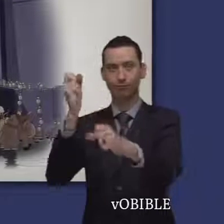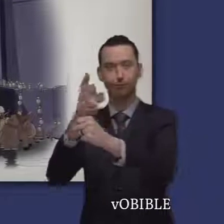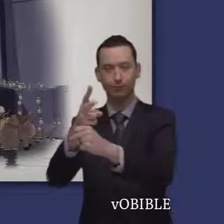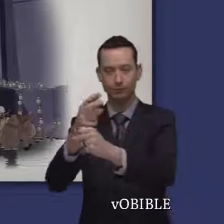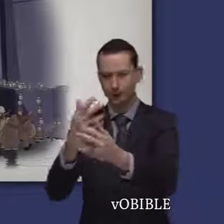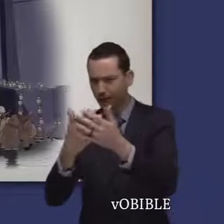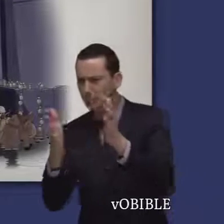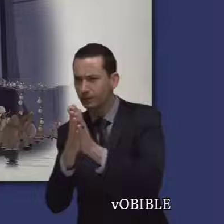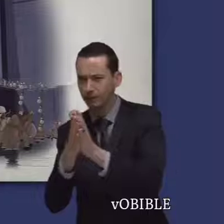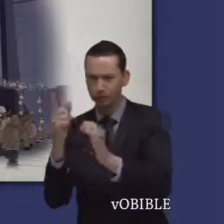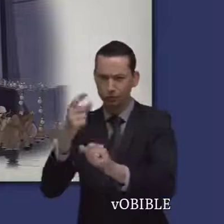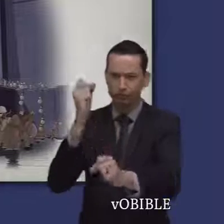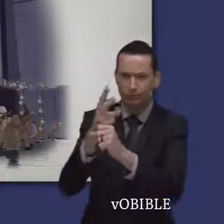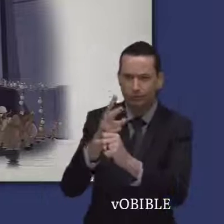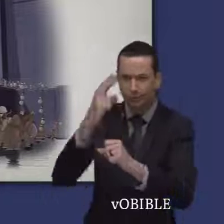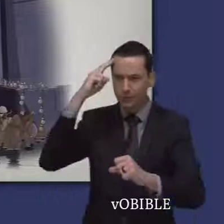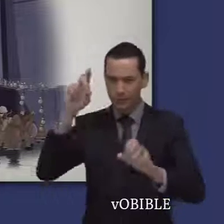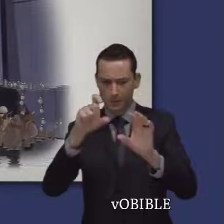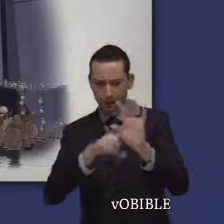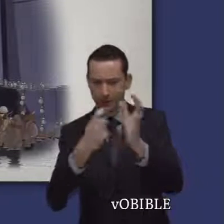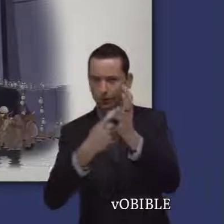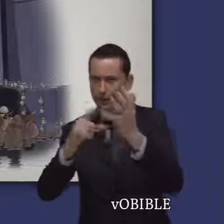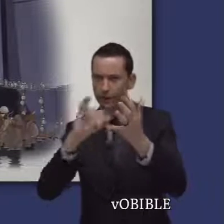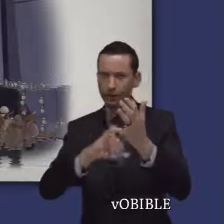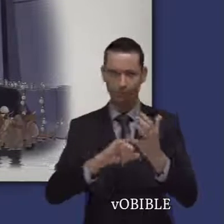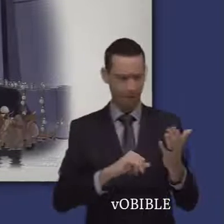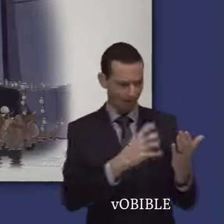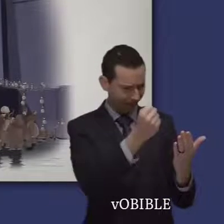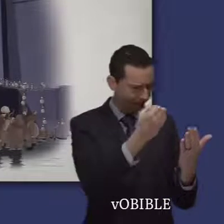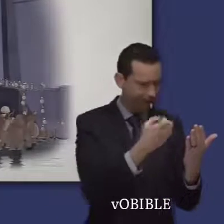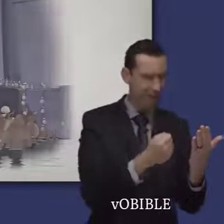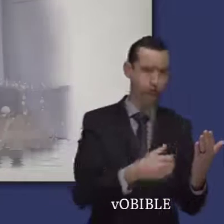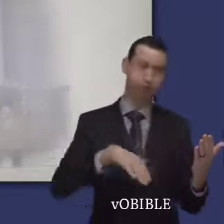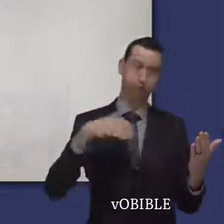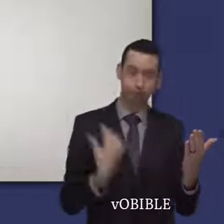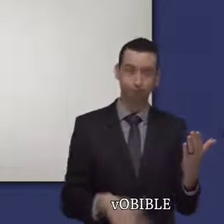details such as how the city would fall, and even the name of its conqueror, Cyrus.